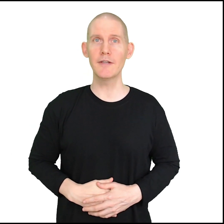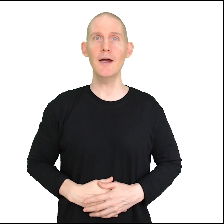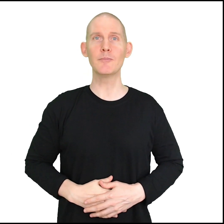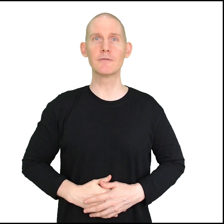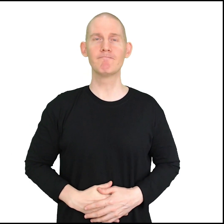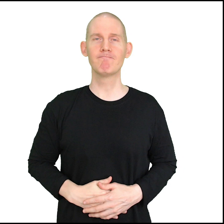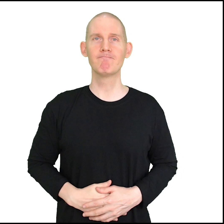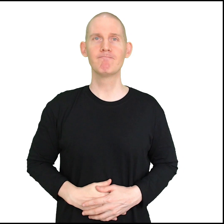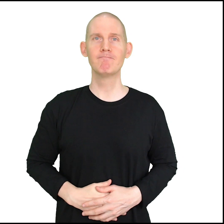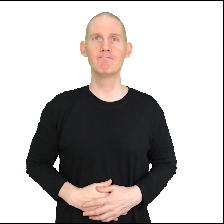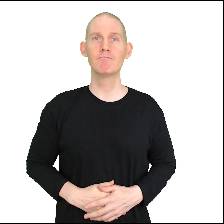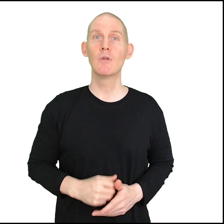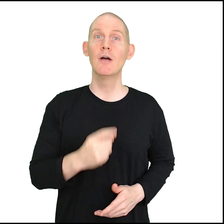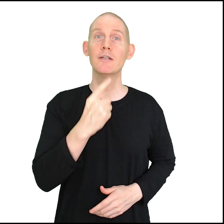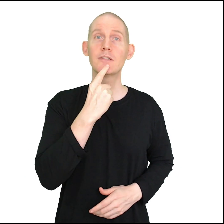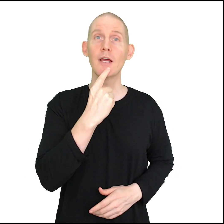times. Say,